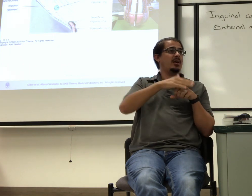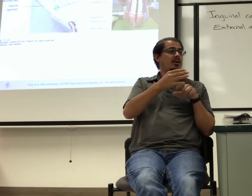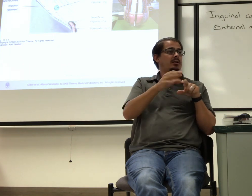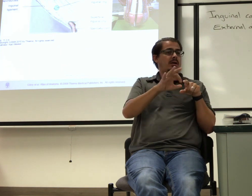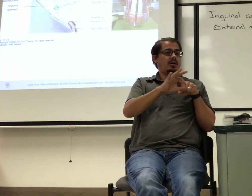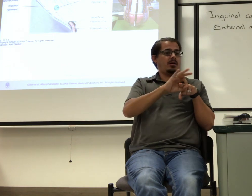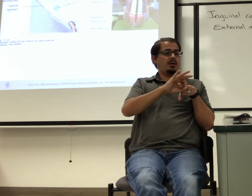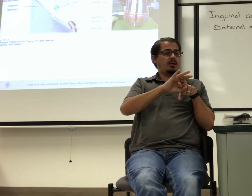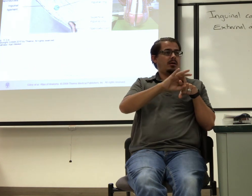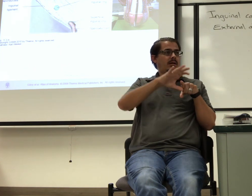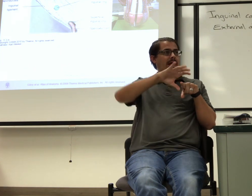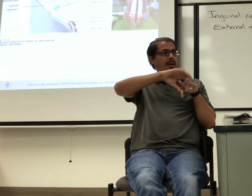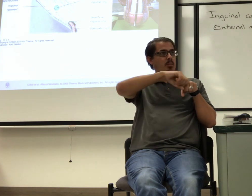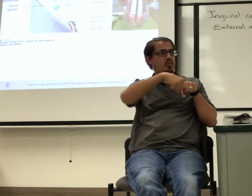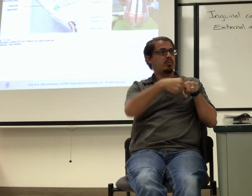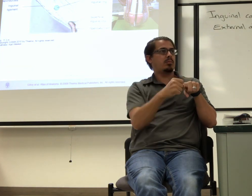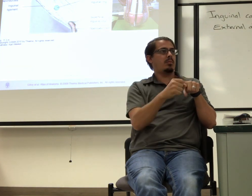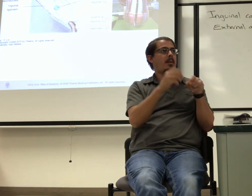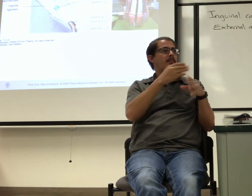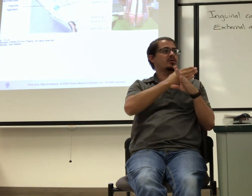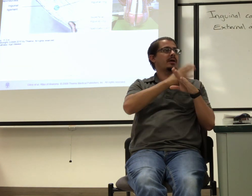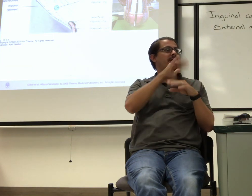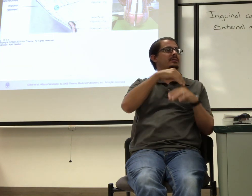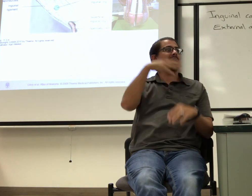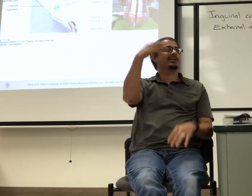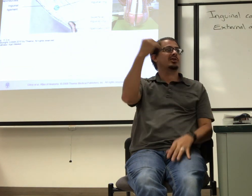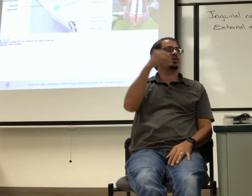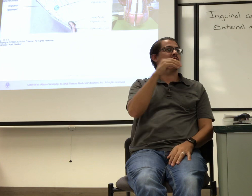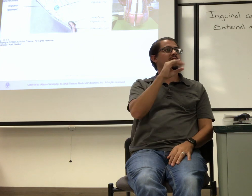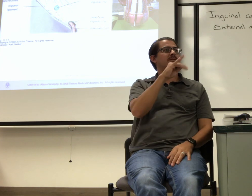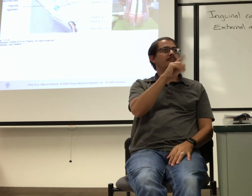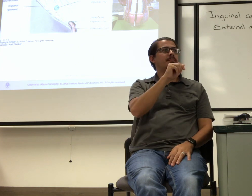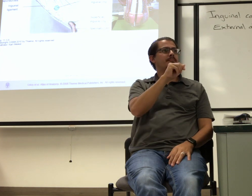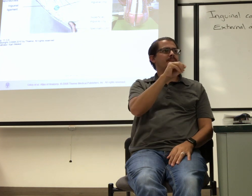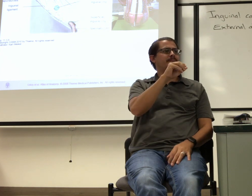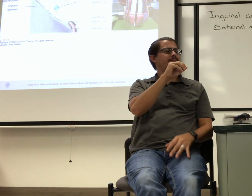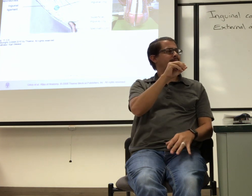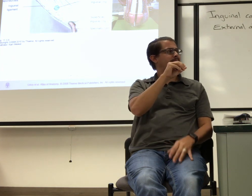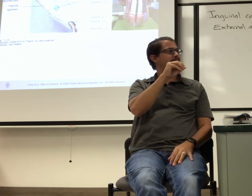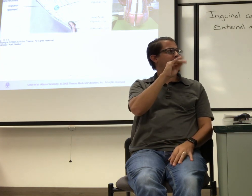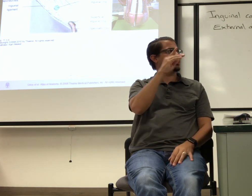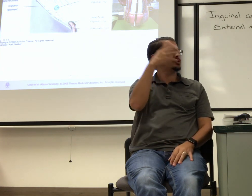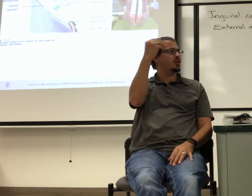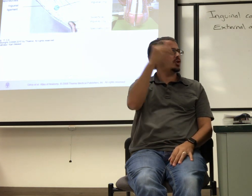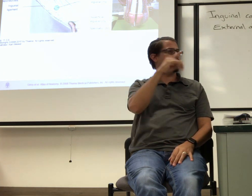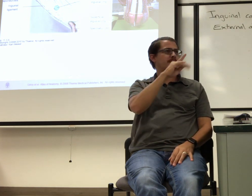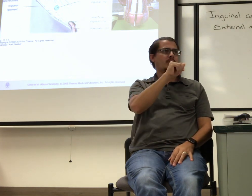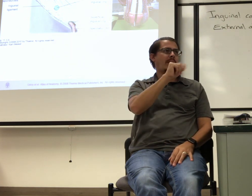for it. And that is called the external spermatic fascia. It's not on the figure,